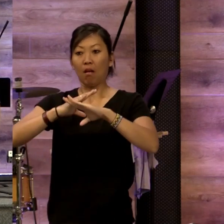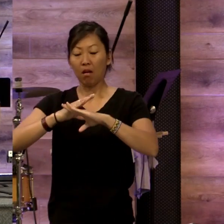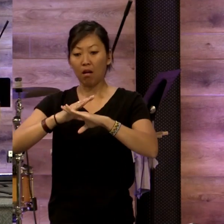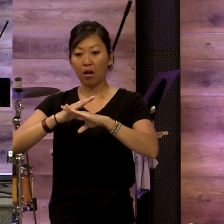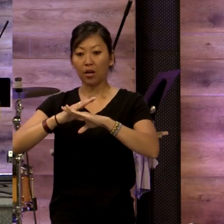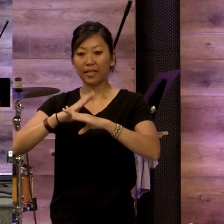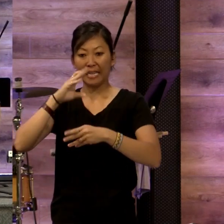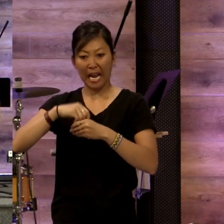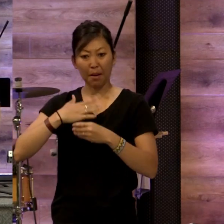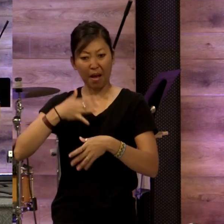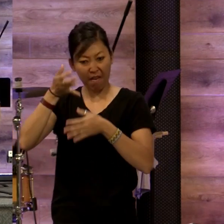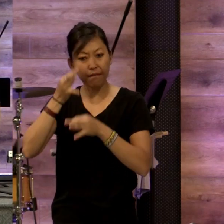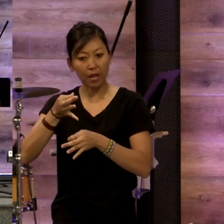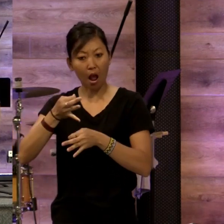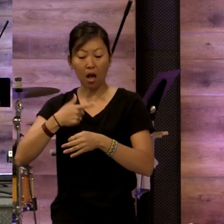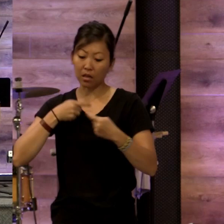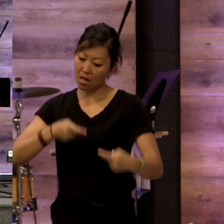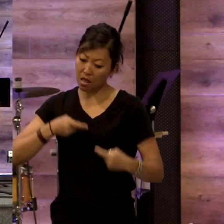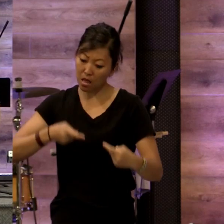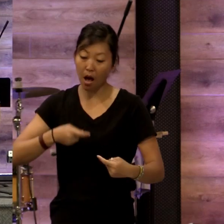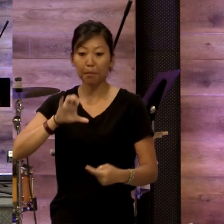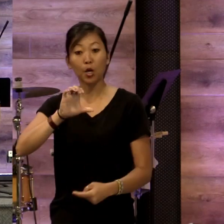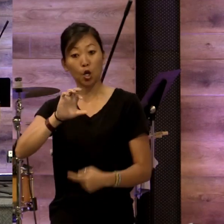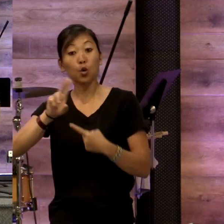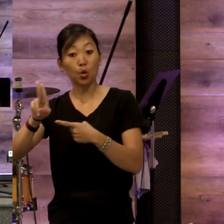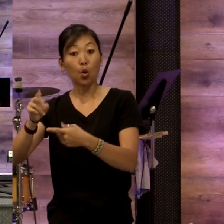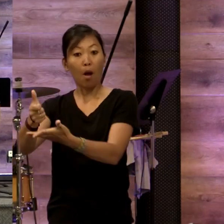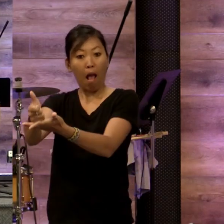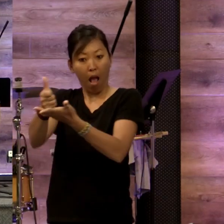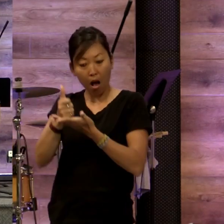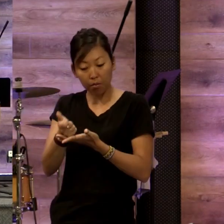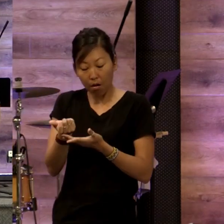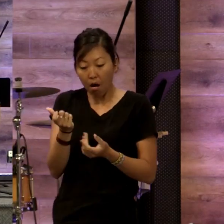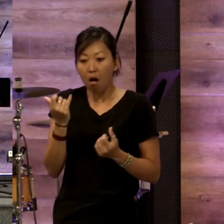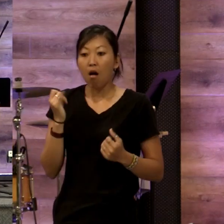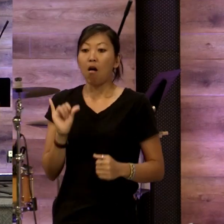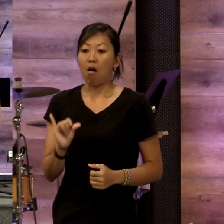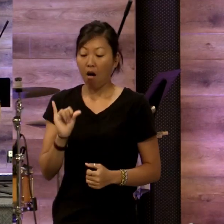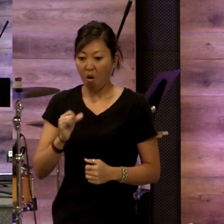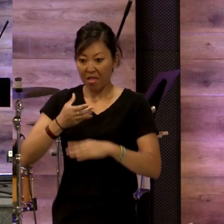my faith over the years, and Crew's kind of been there to kind of